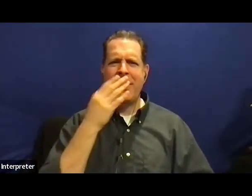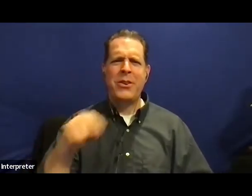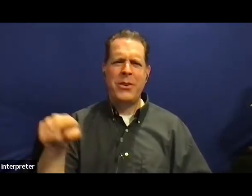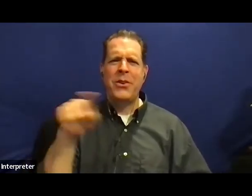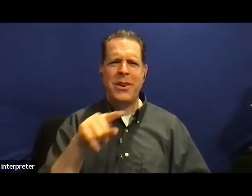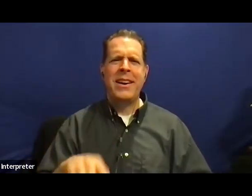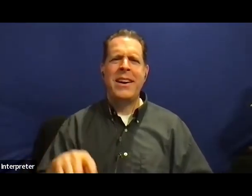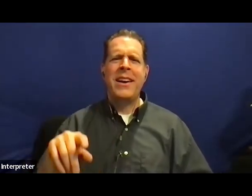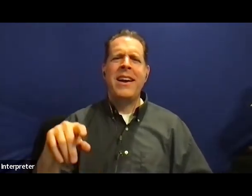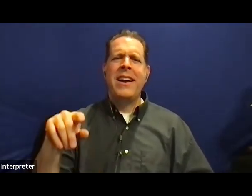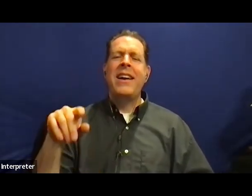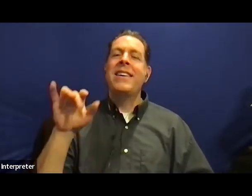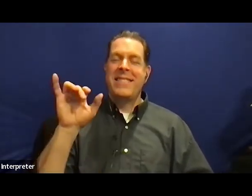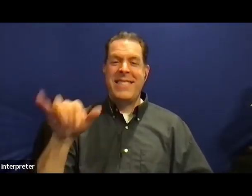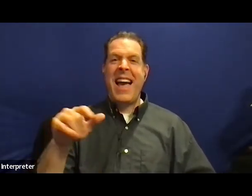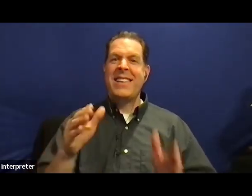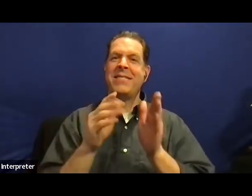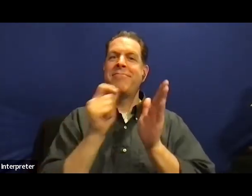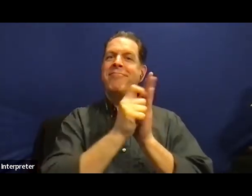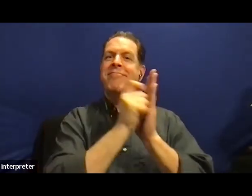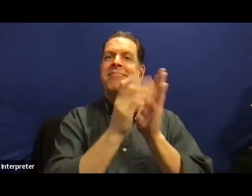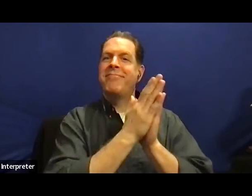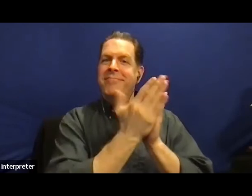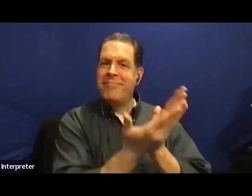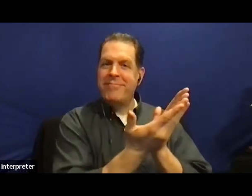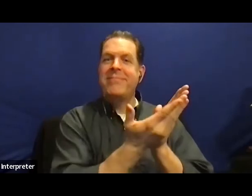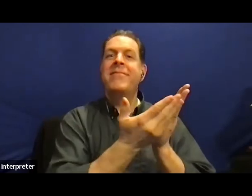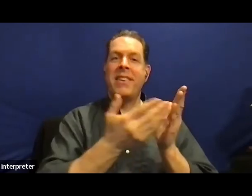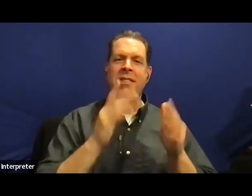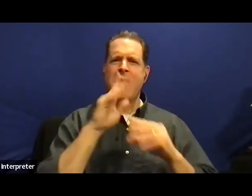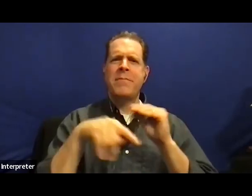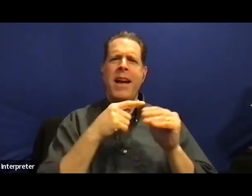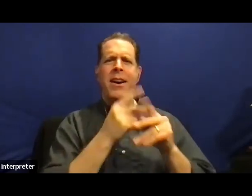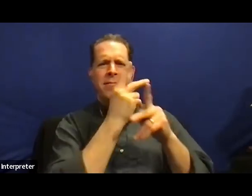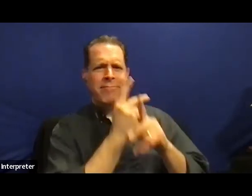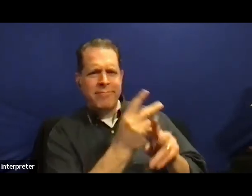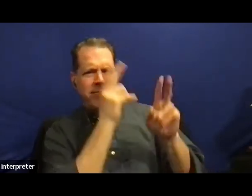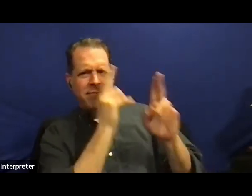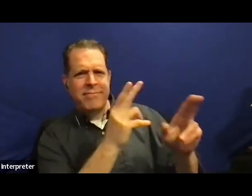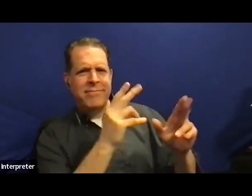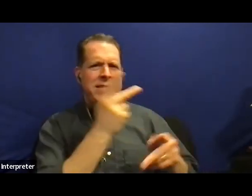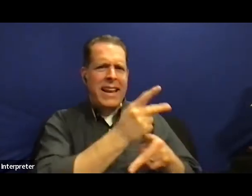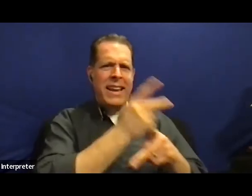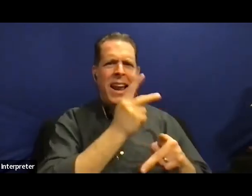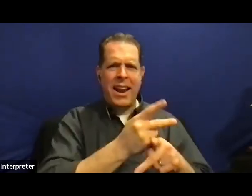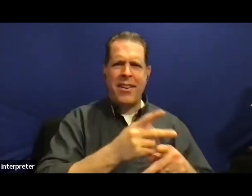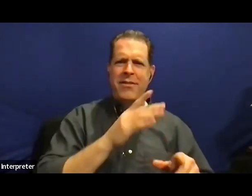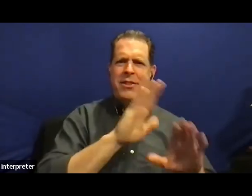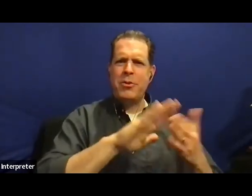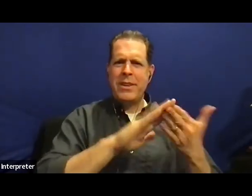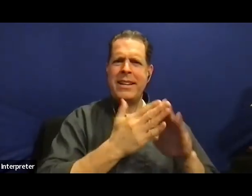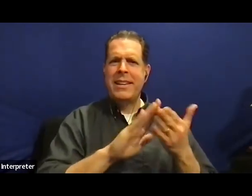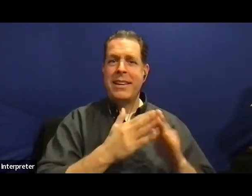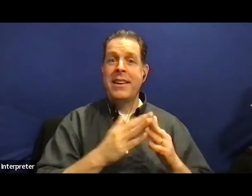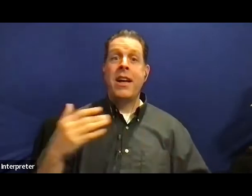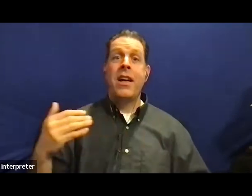beautiful picture book illustrates the concepts of generosity and care for one's community. Our youth selection is